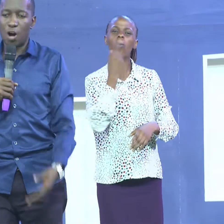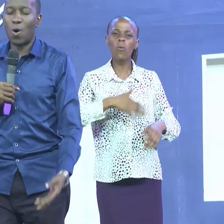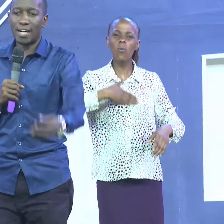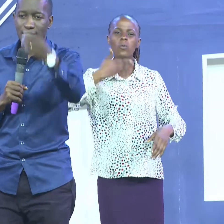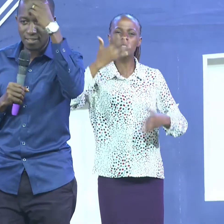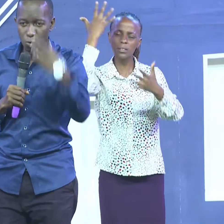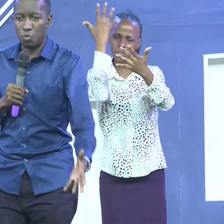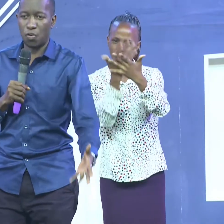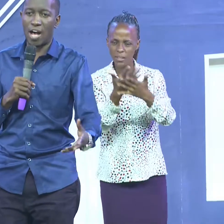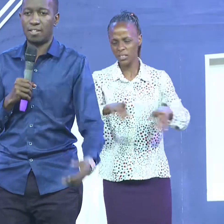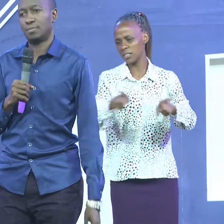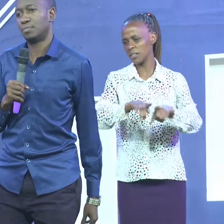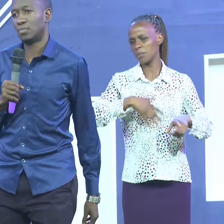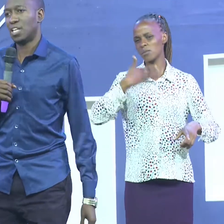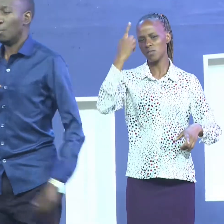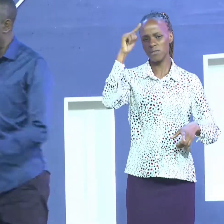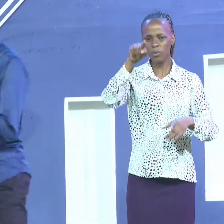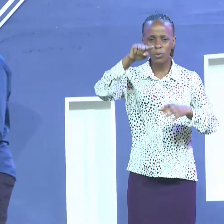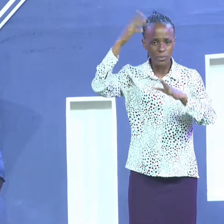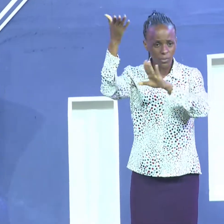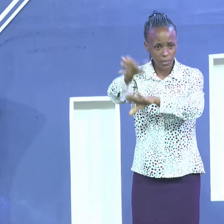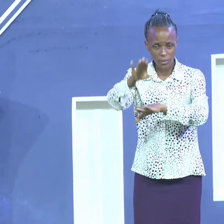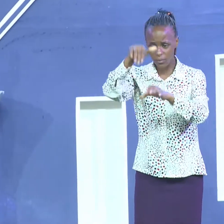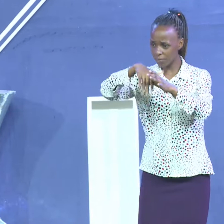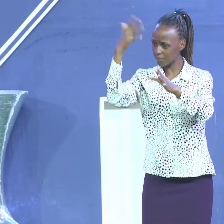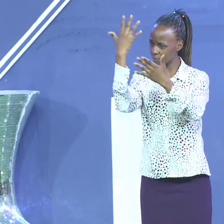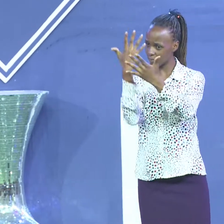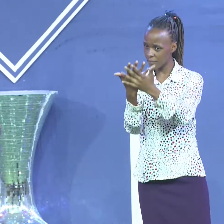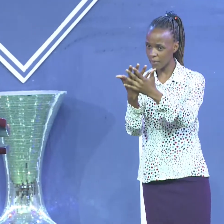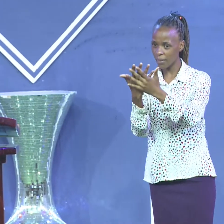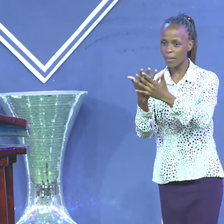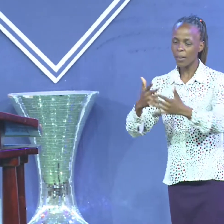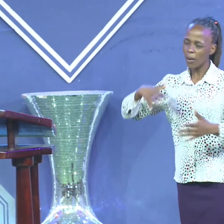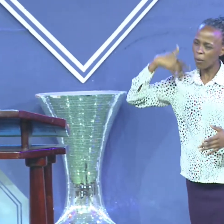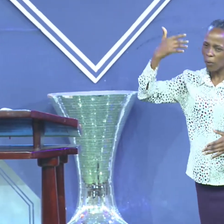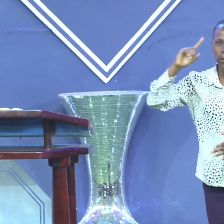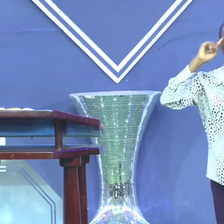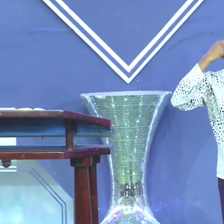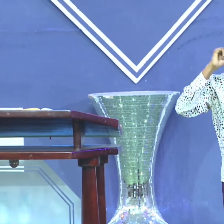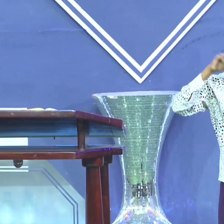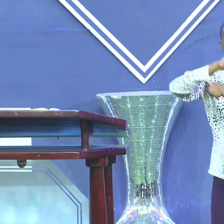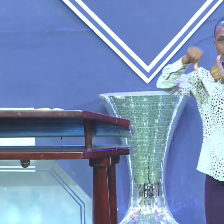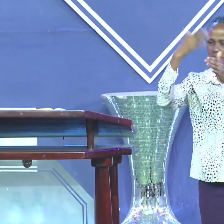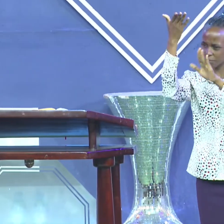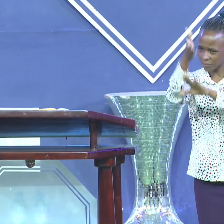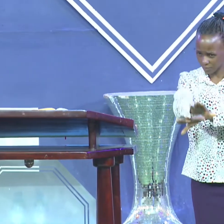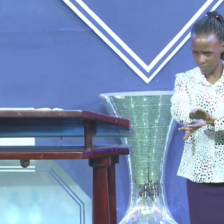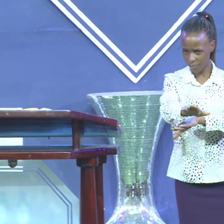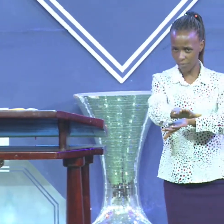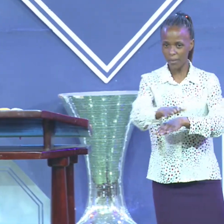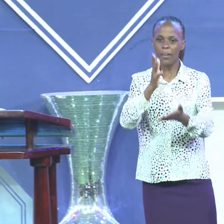you a prison, they wish you death. In prison, we think about